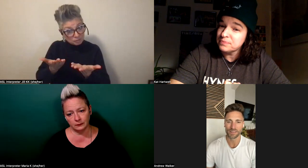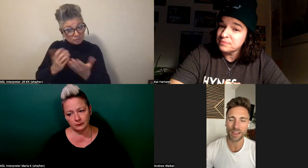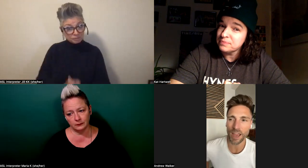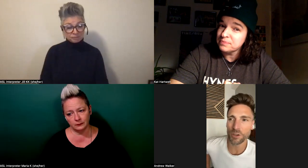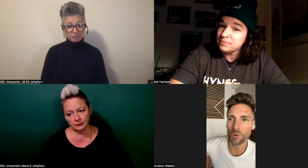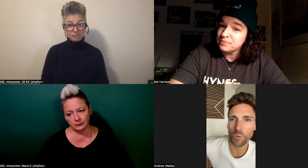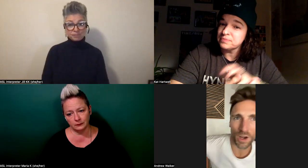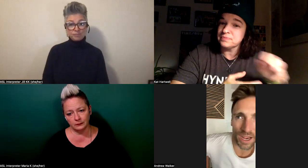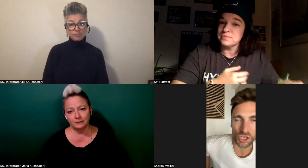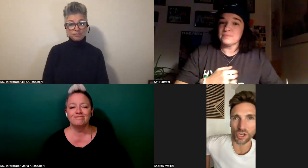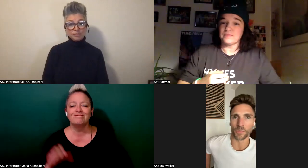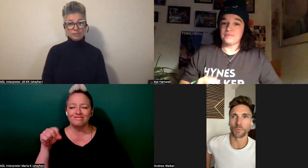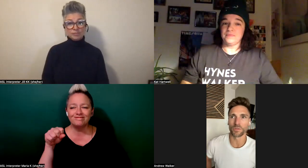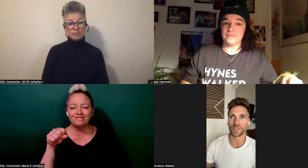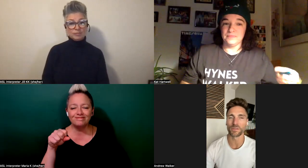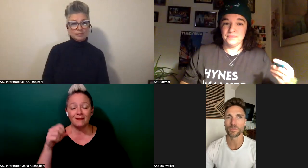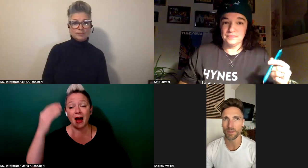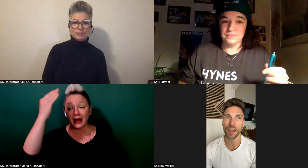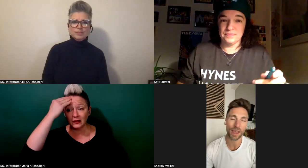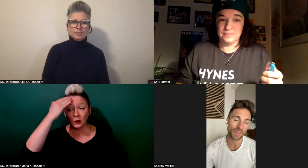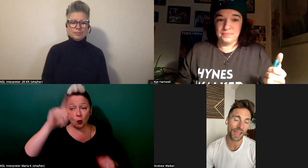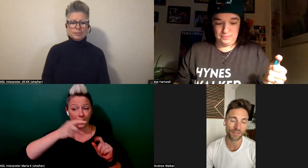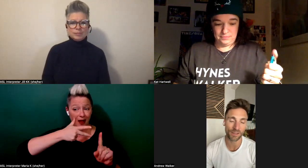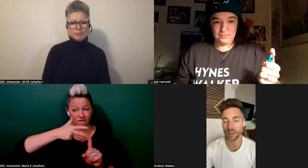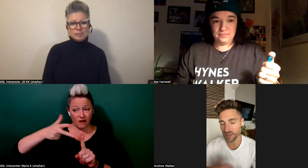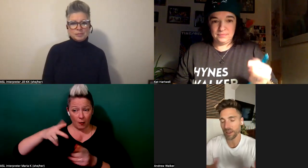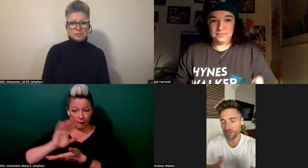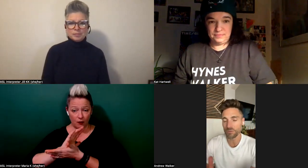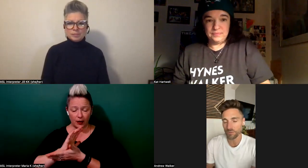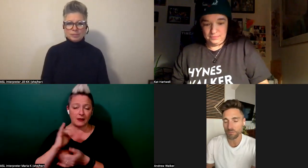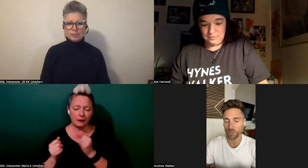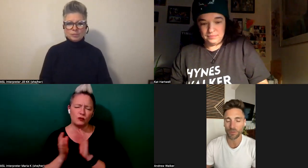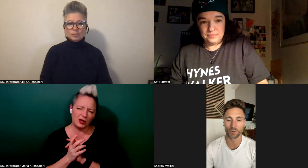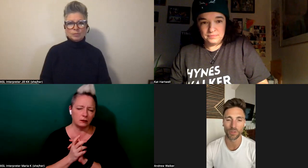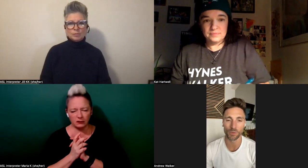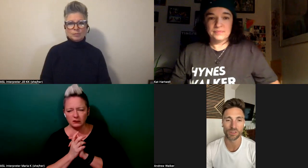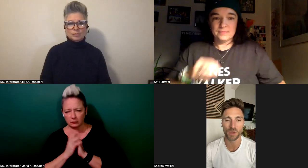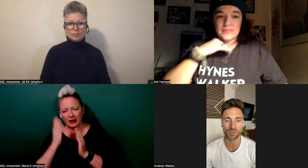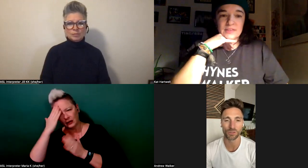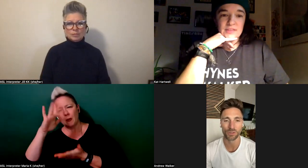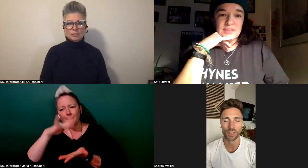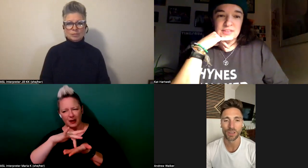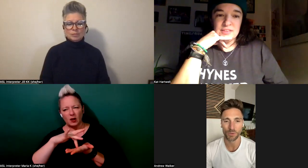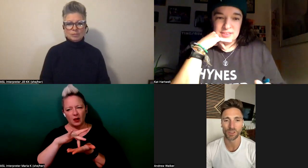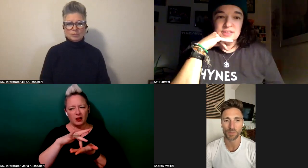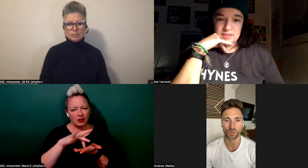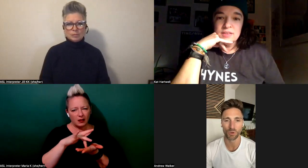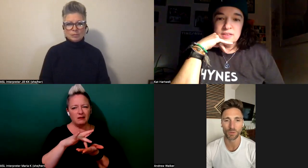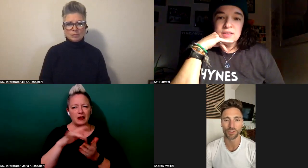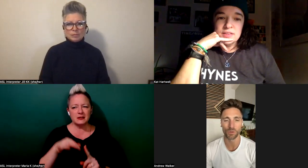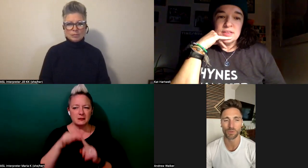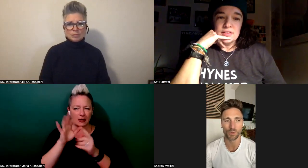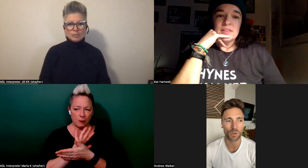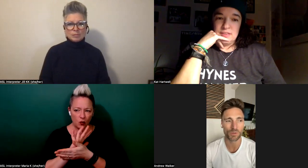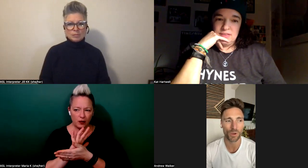Yes, yeah, I knew when I had shot the movie at the end. I knew midway through that it was a special movie. It